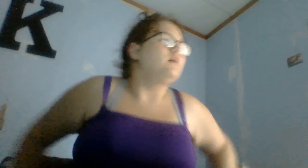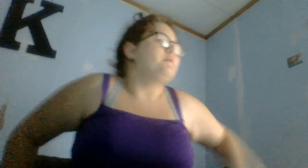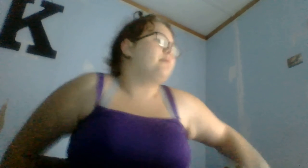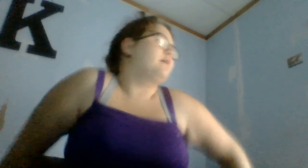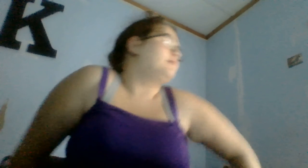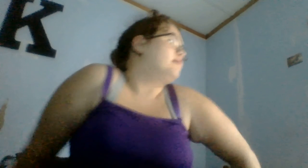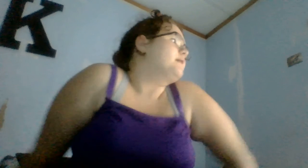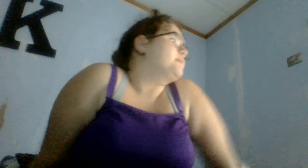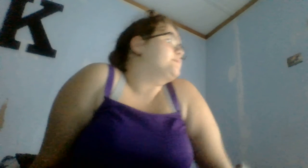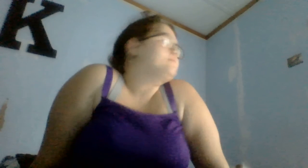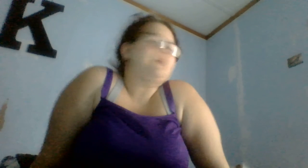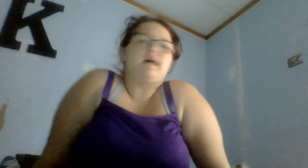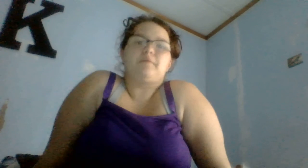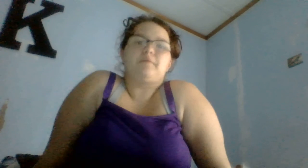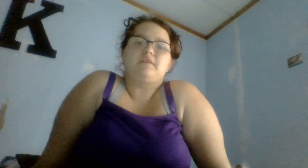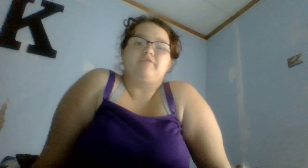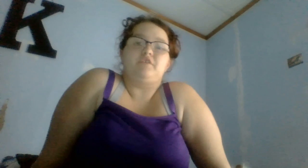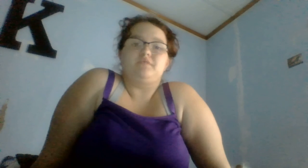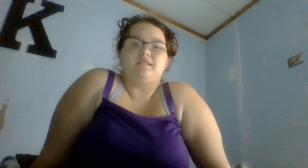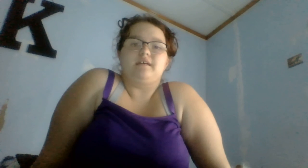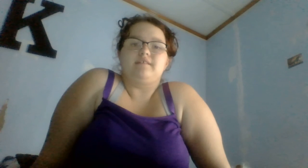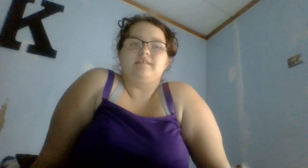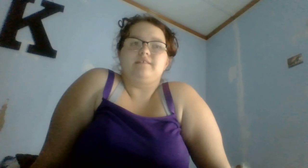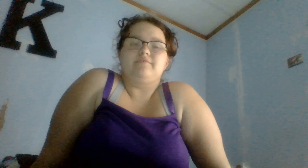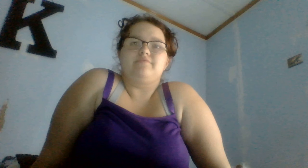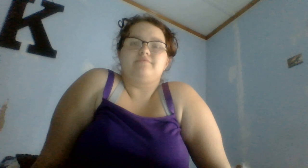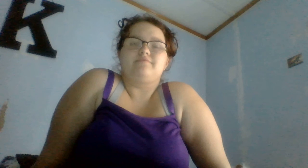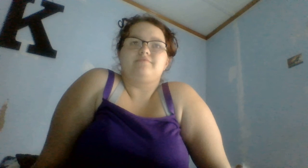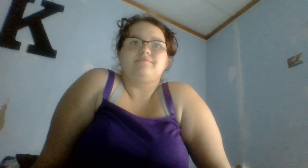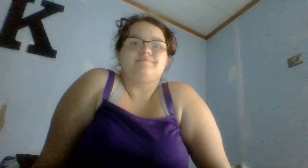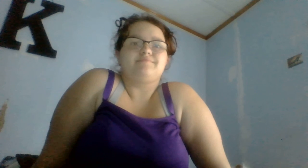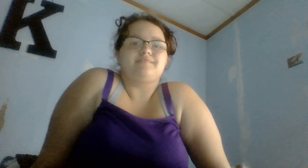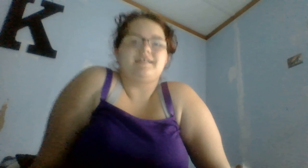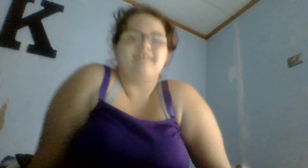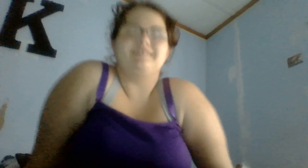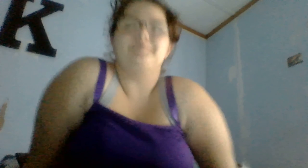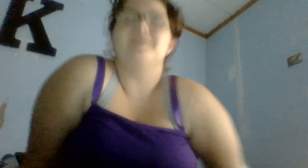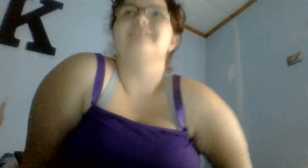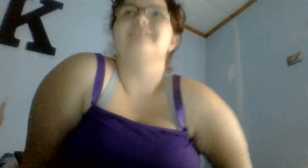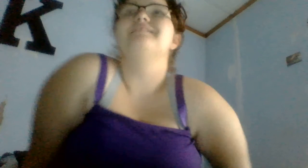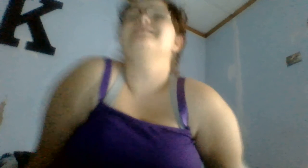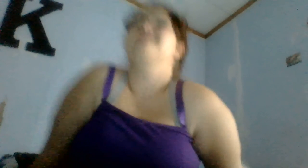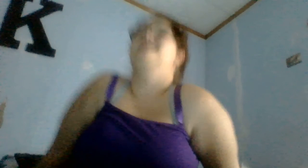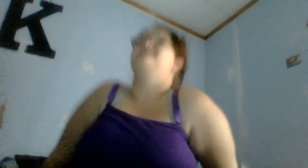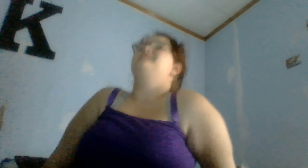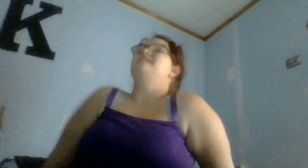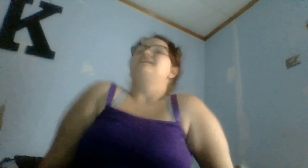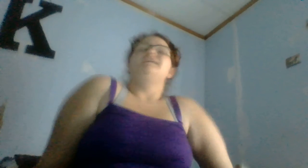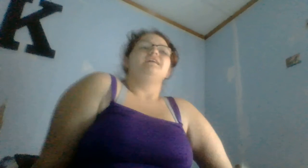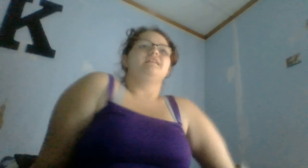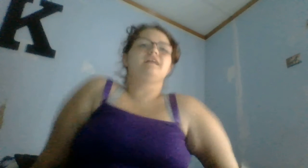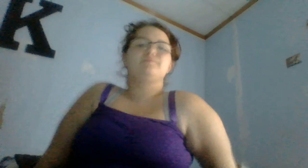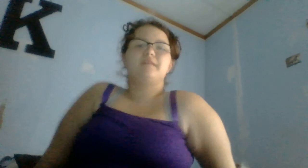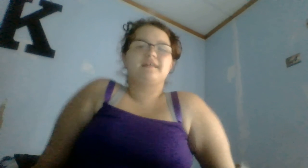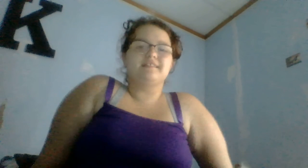but um yeah i would have used that if i didn't put it in so that's what i